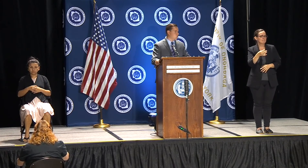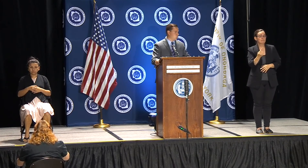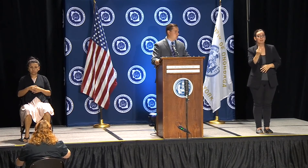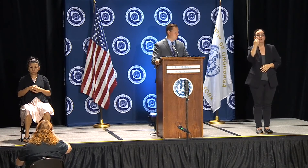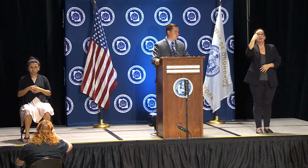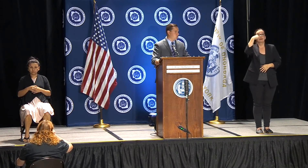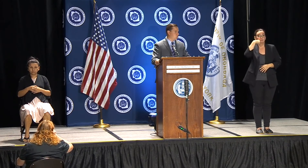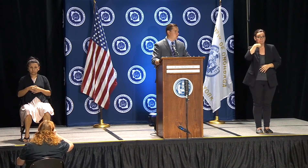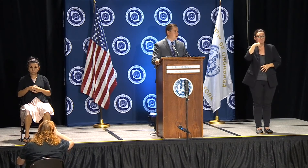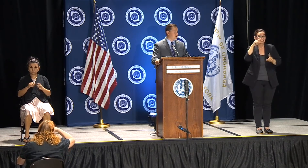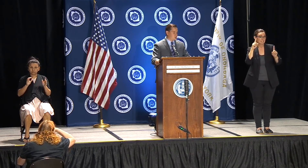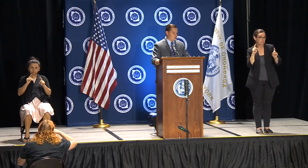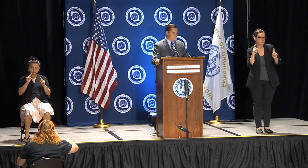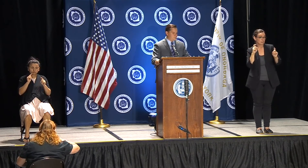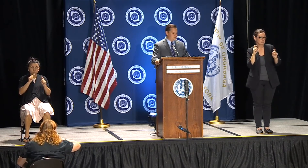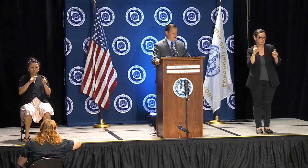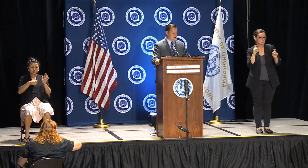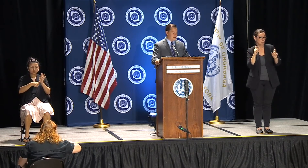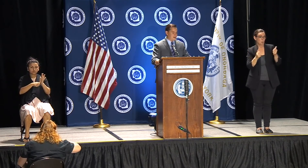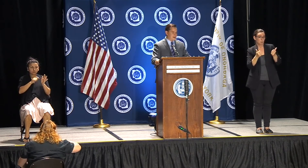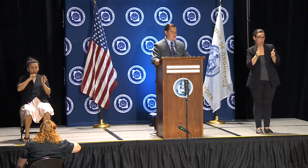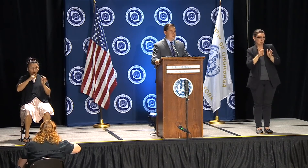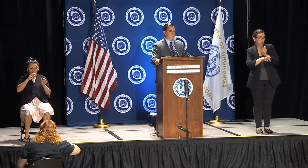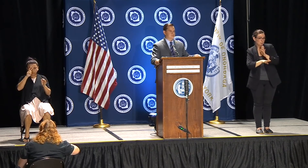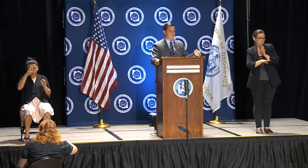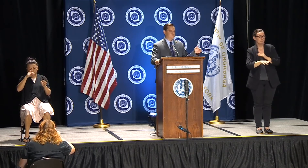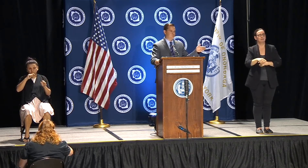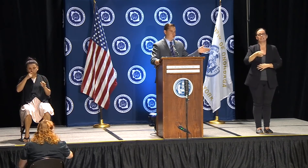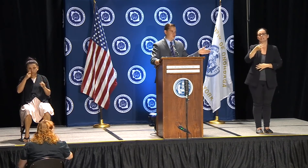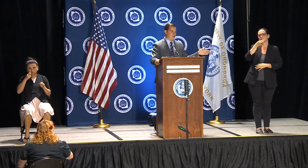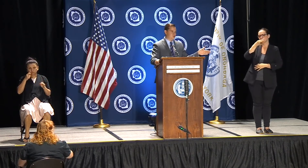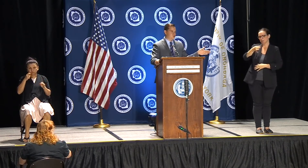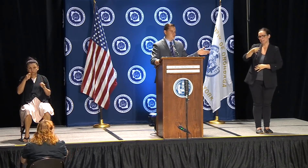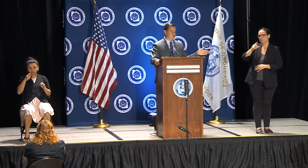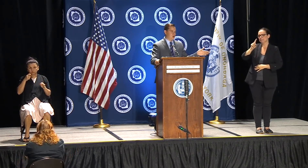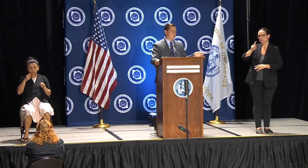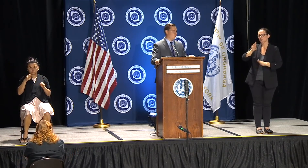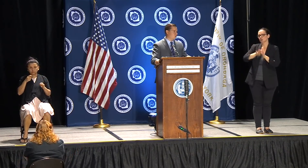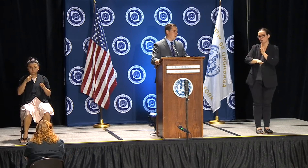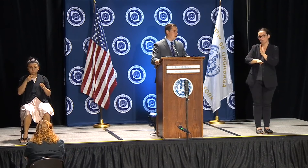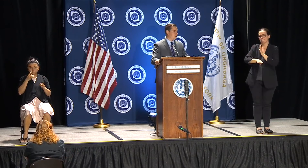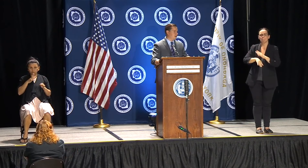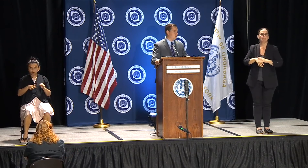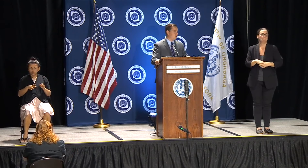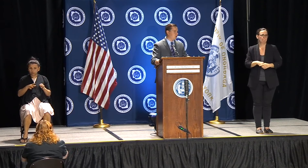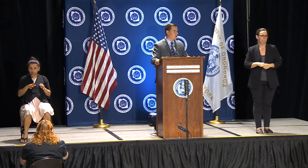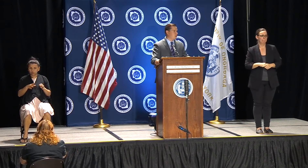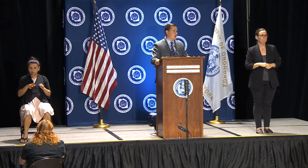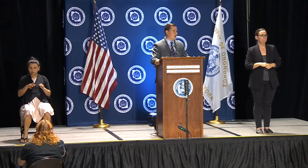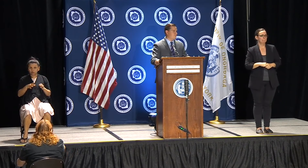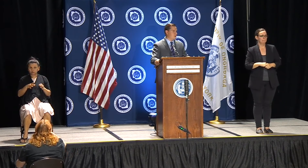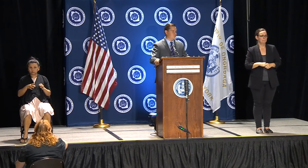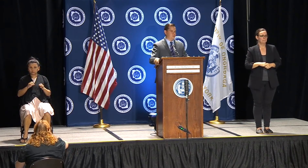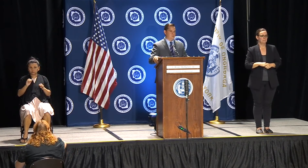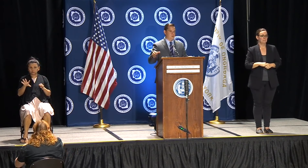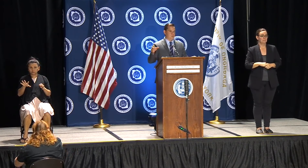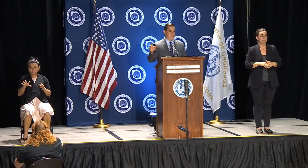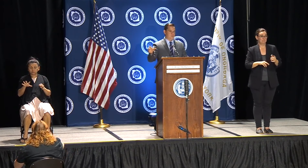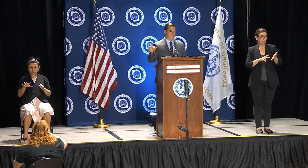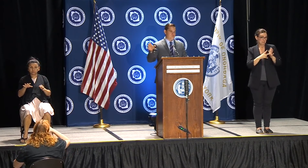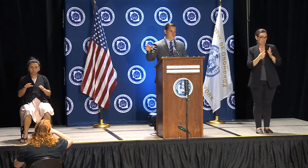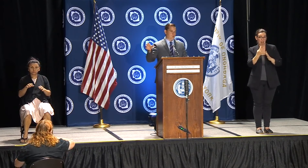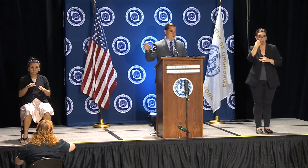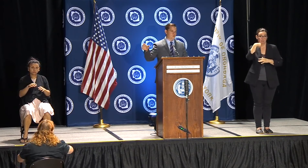test, that's what we're going to do. So the diagnostic percentages to me aren't worth anything anymore if